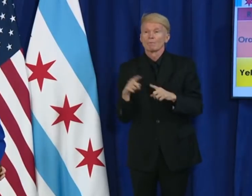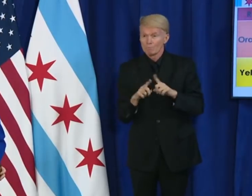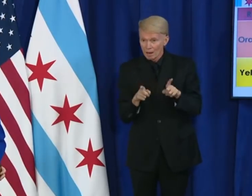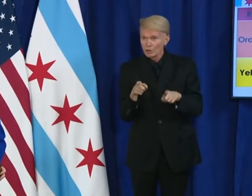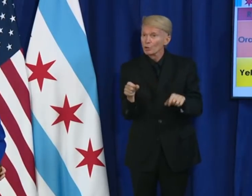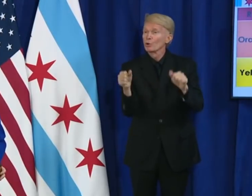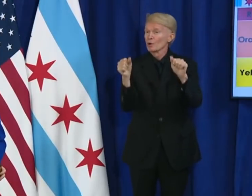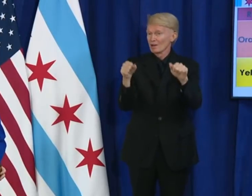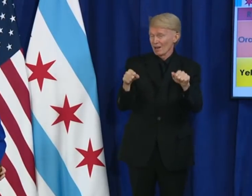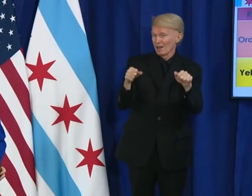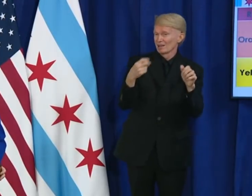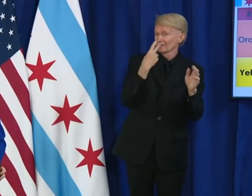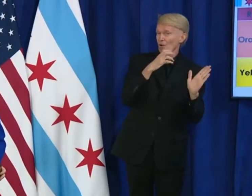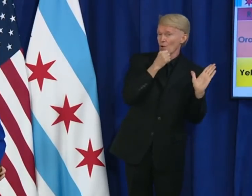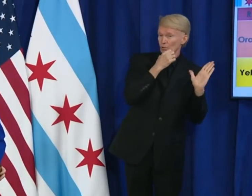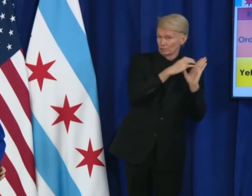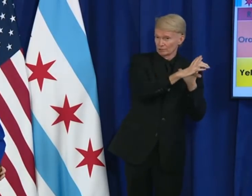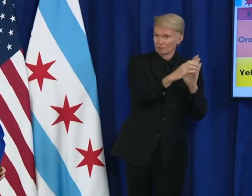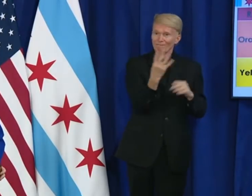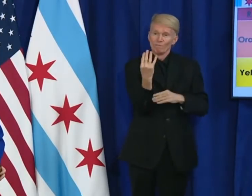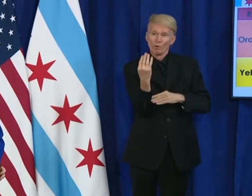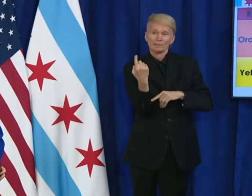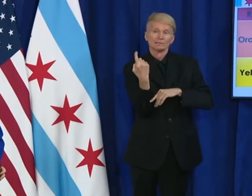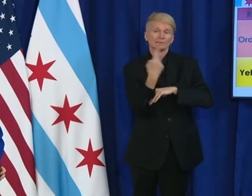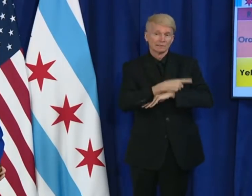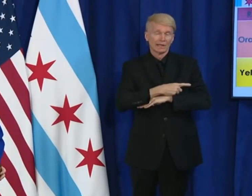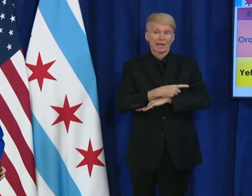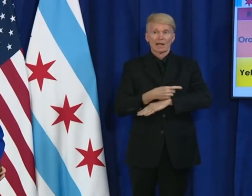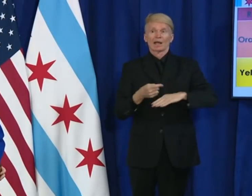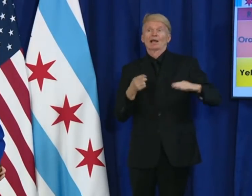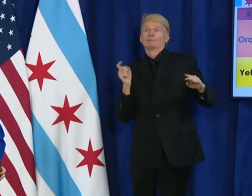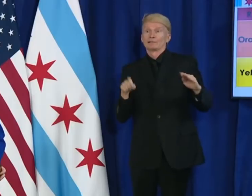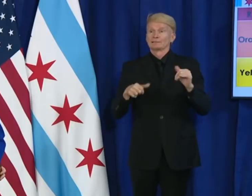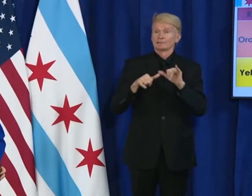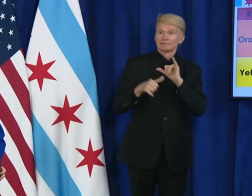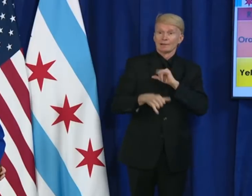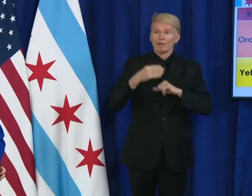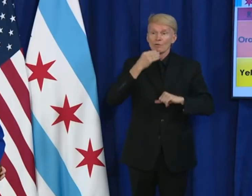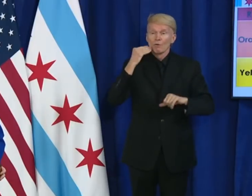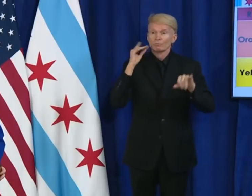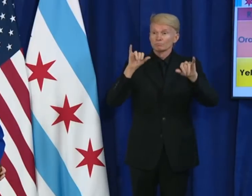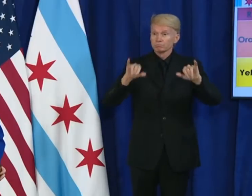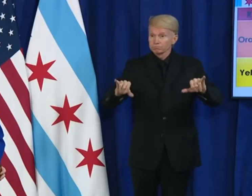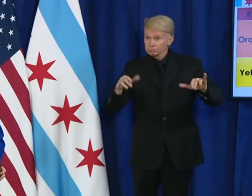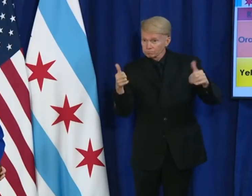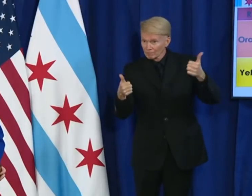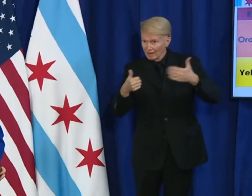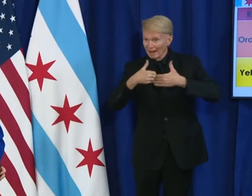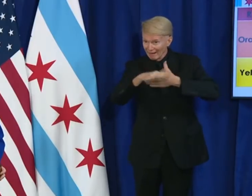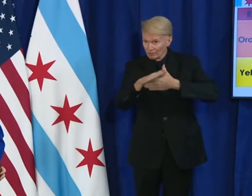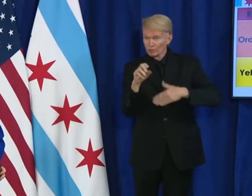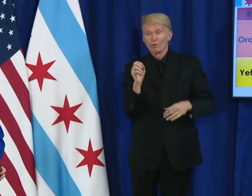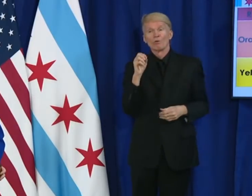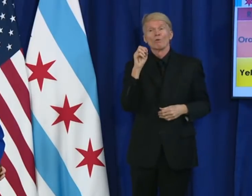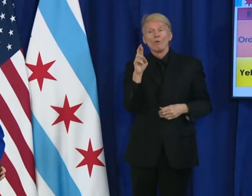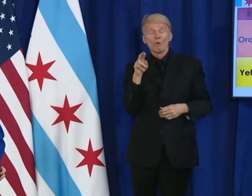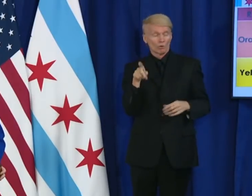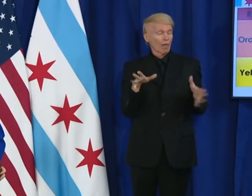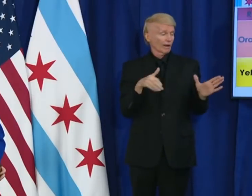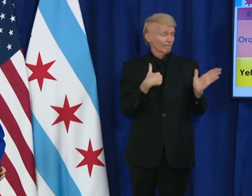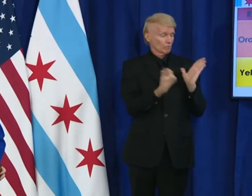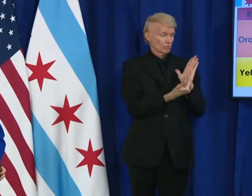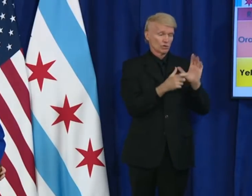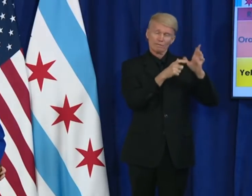a 14-day quarantine or you can get a negative test result within 72 hours before coming to